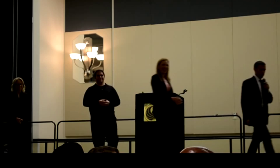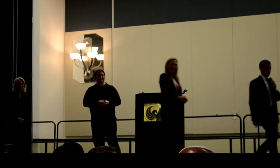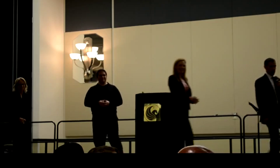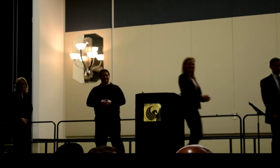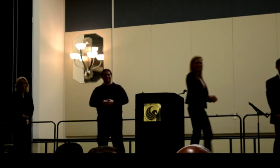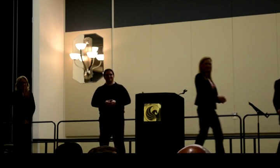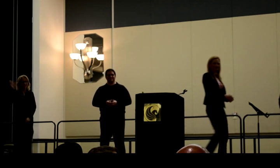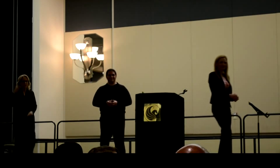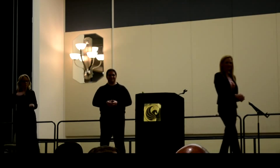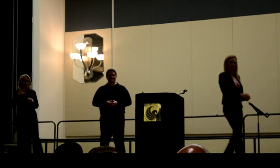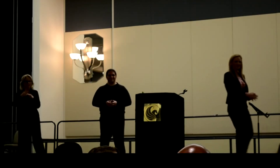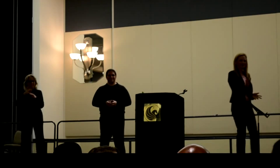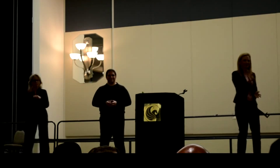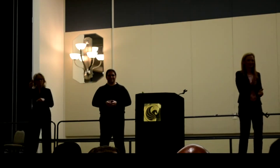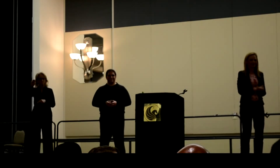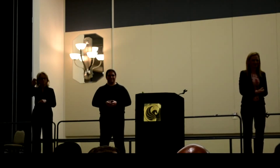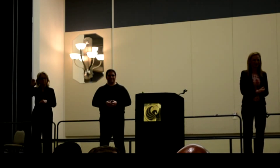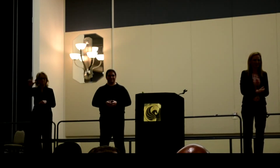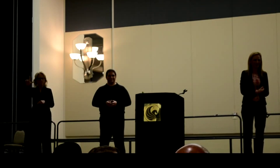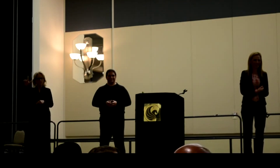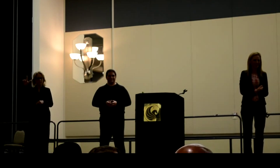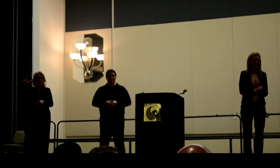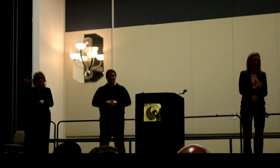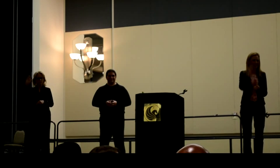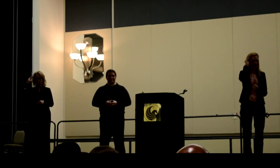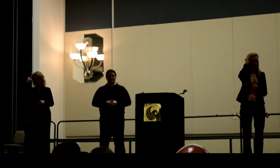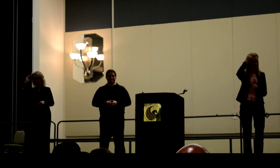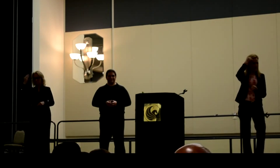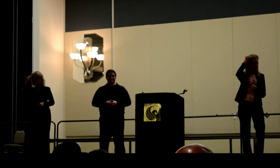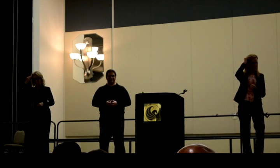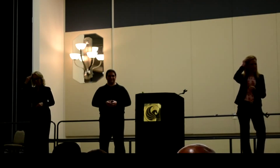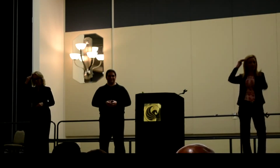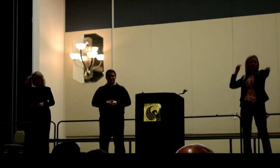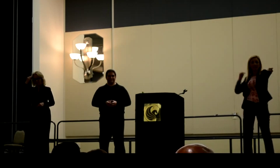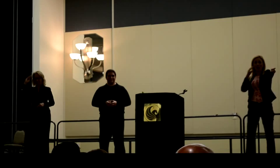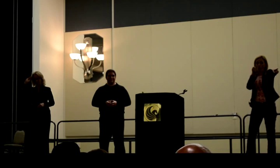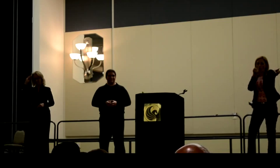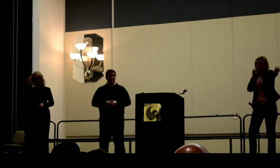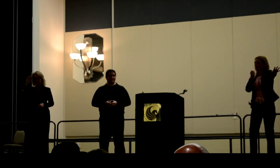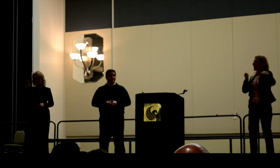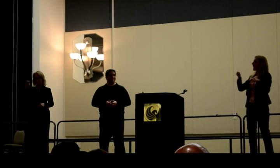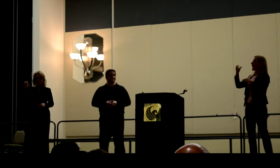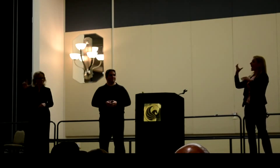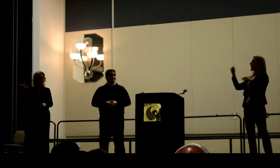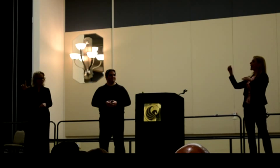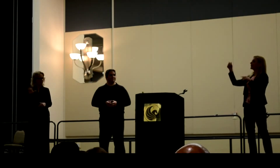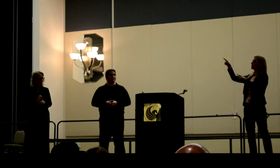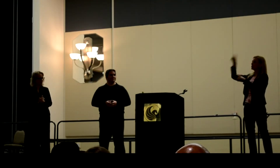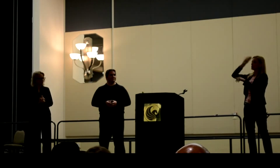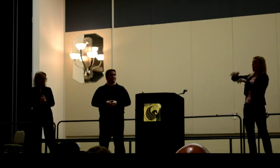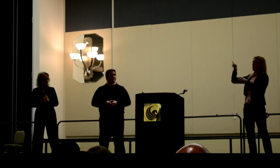Hi, my name is Mel. My name is Nutty Mel. Yes, Nutty Mel. Hold on, real